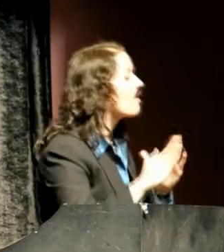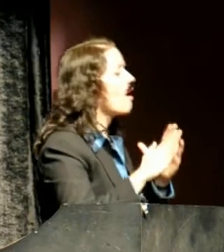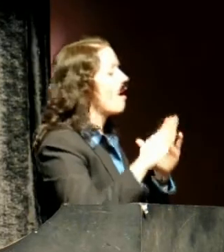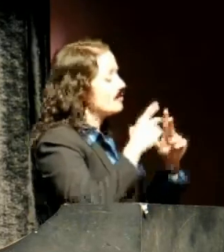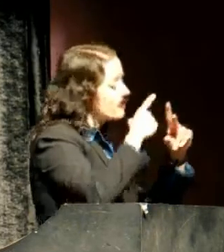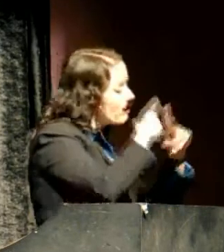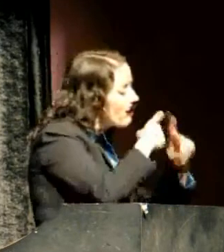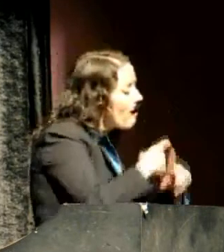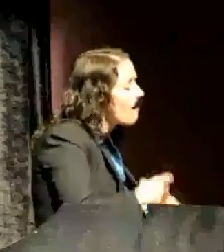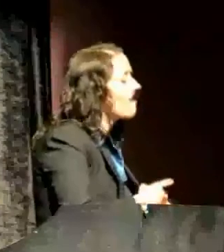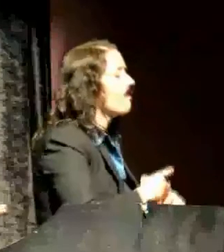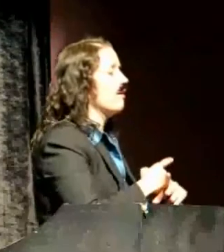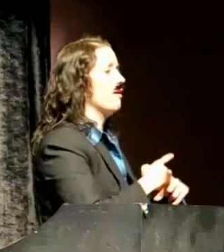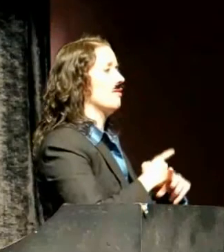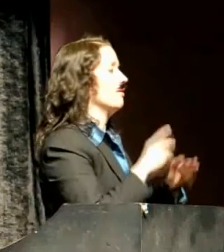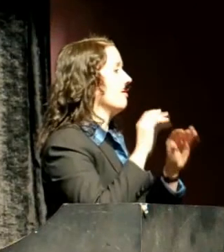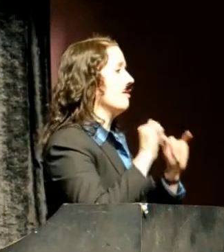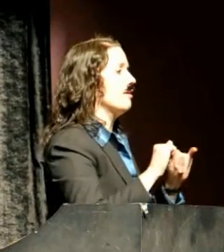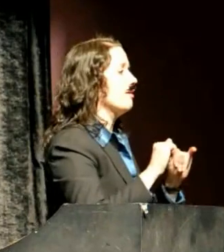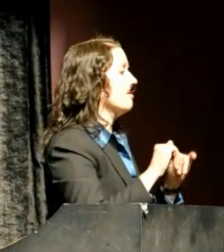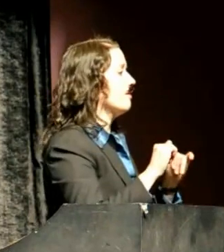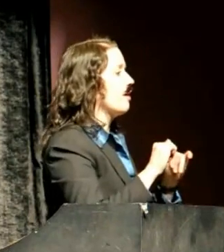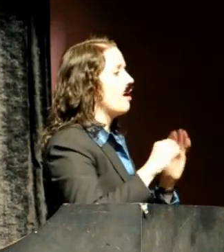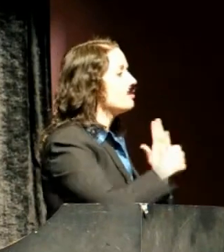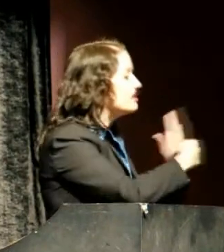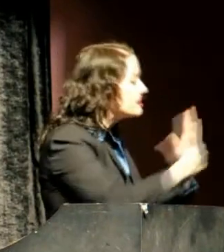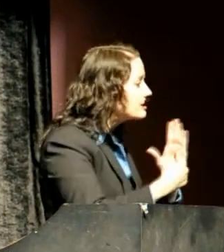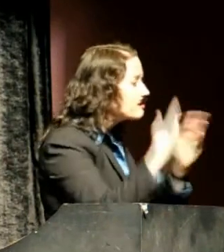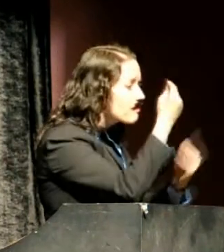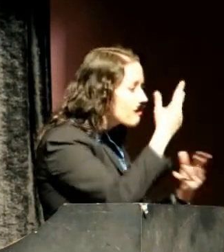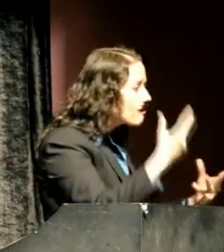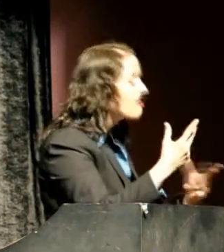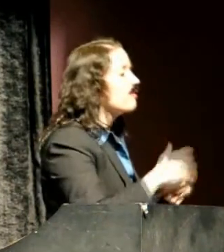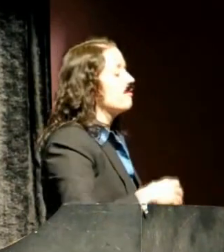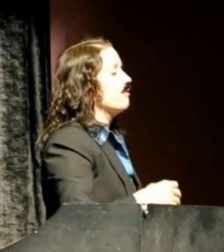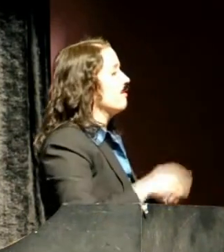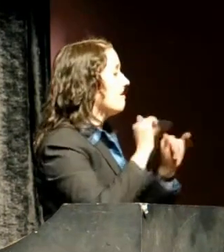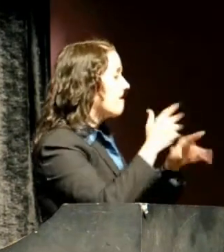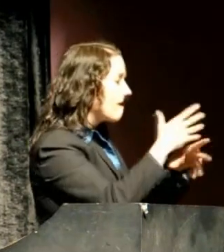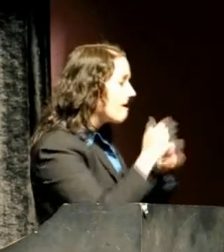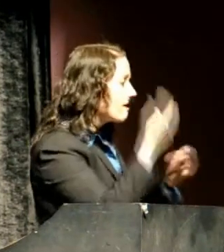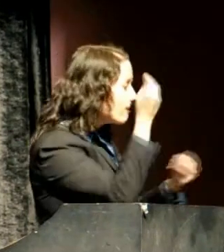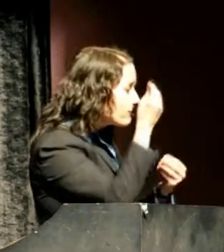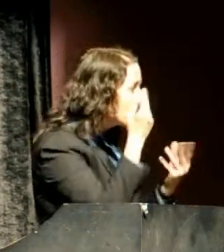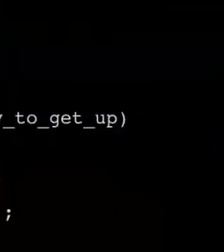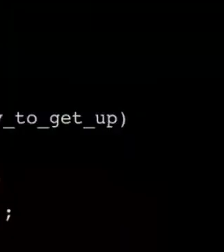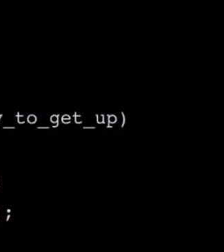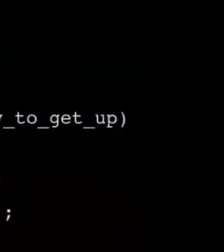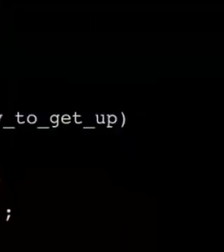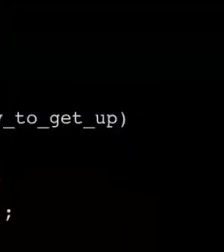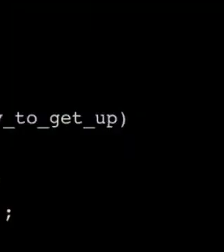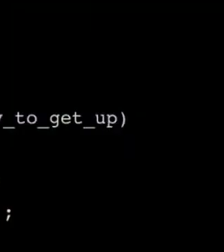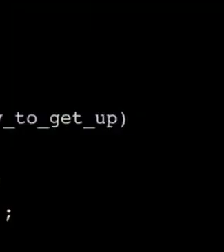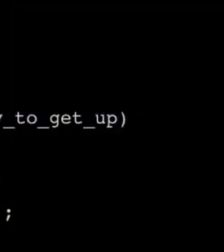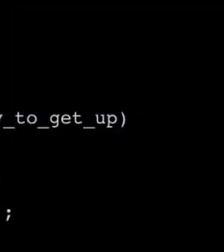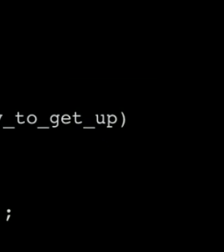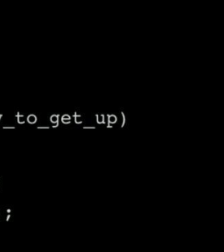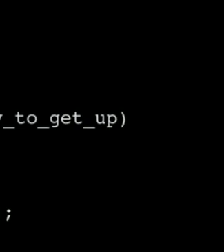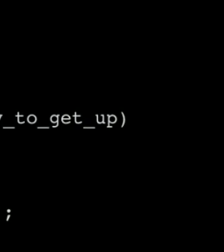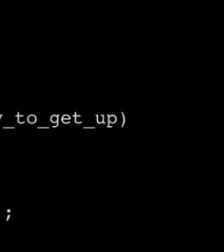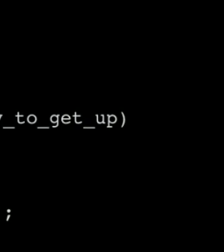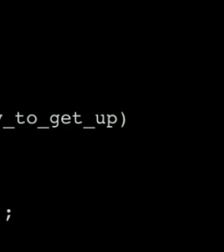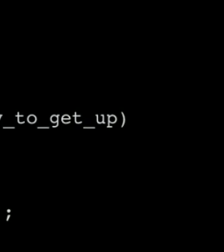calculate, you could display information, you could get information. There's a lot of possibility.